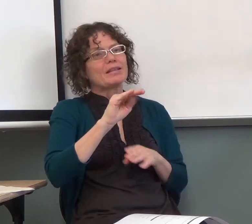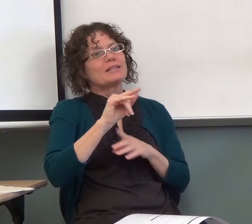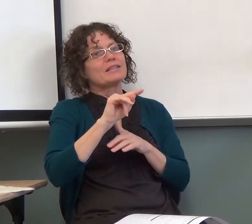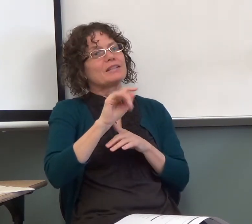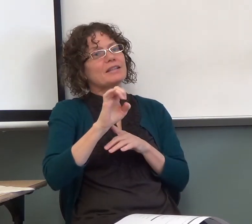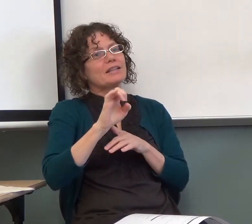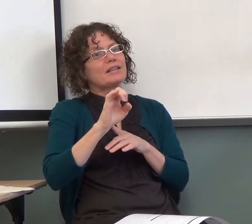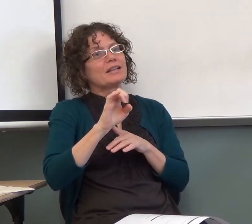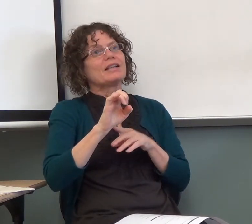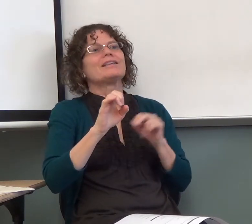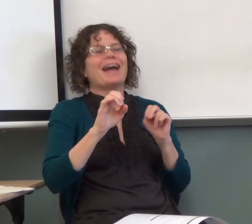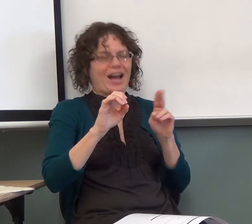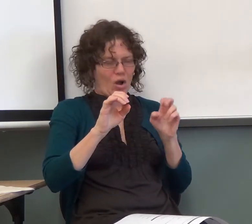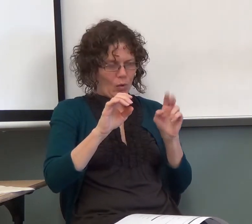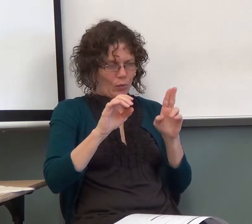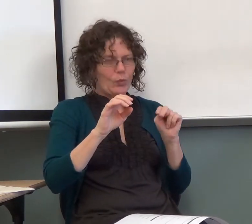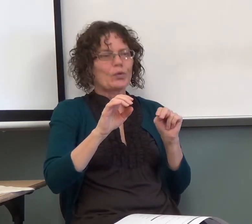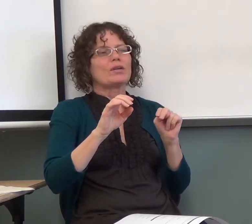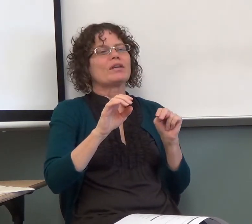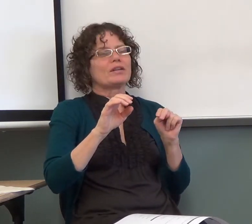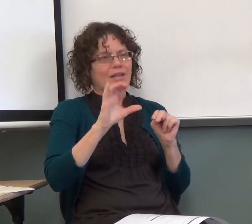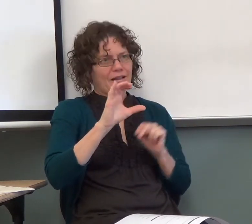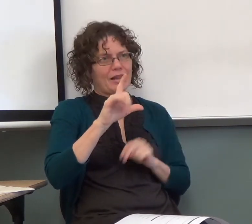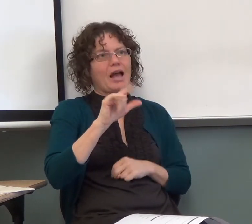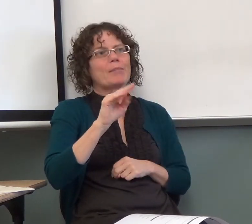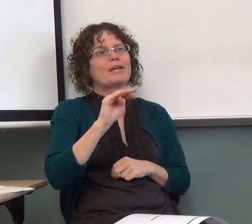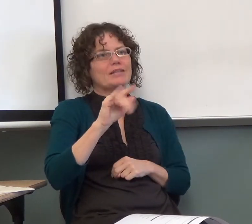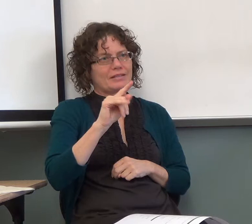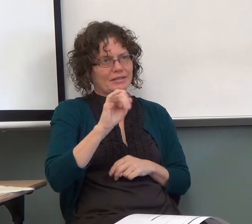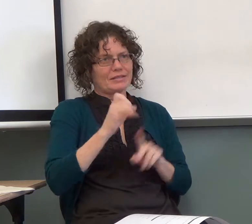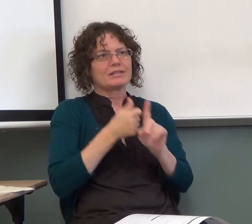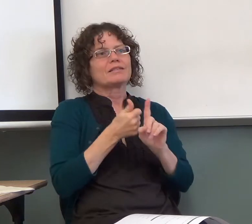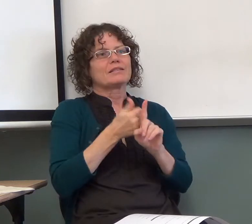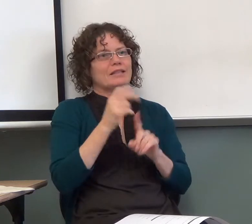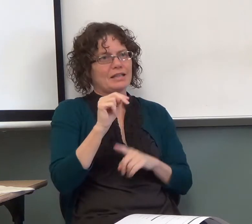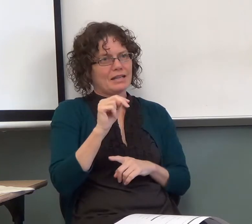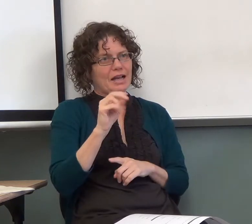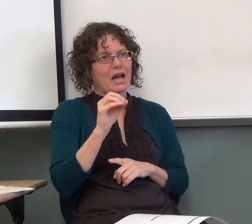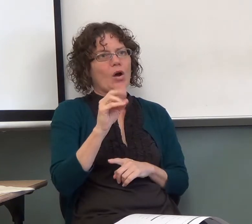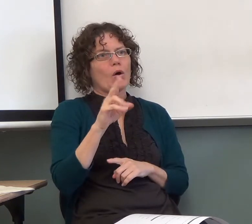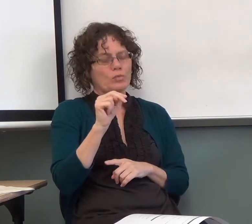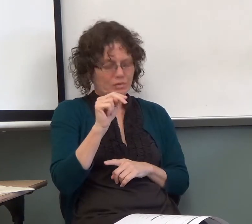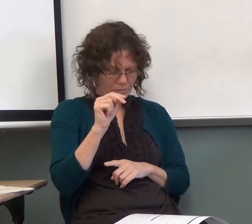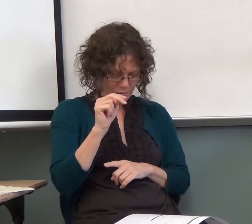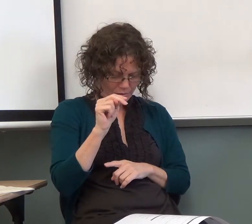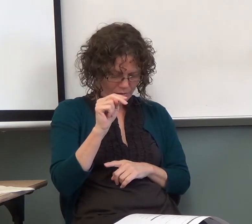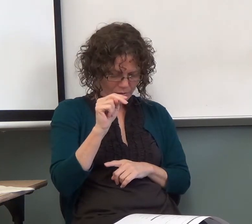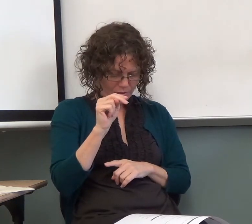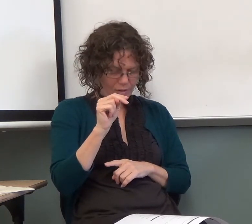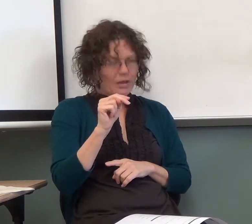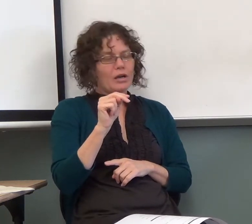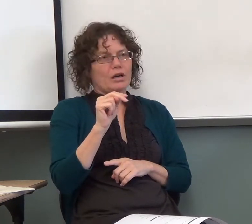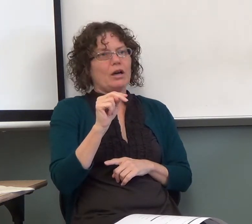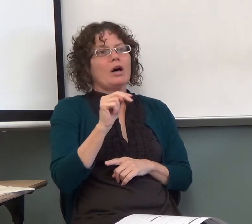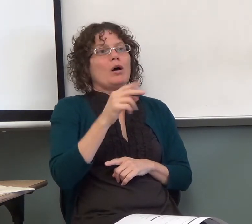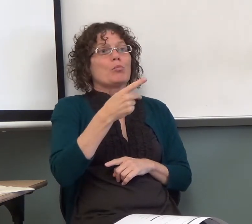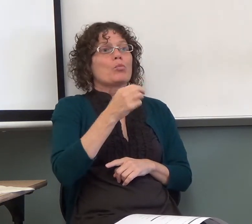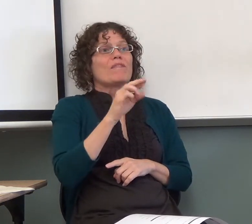Now. Noun. Climate is noun. Good. Is a noun. Prevails. What about the word prevails? Is that